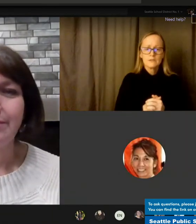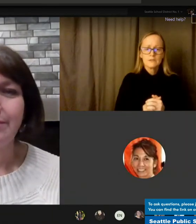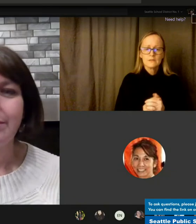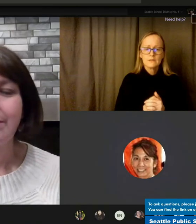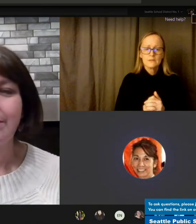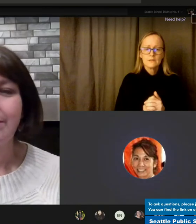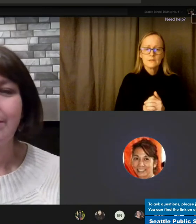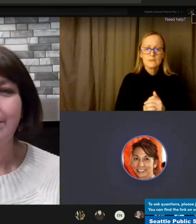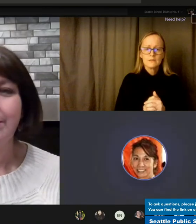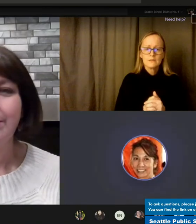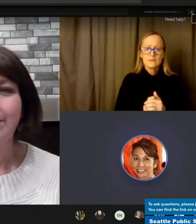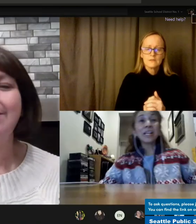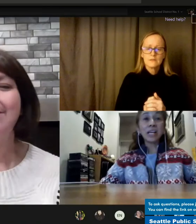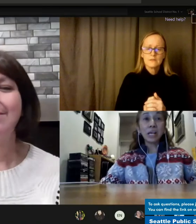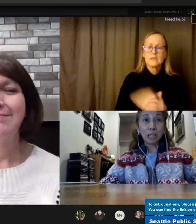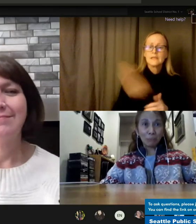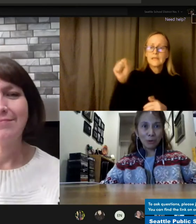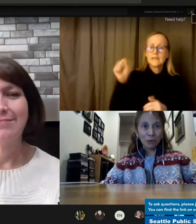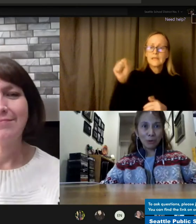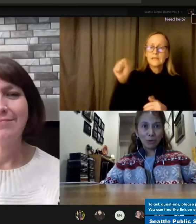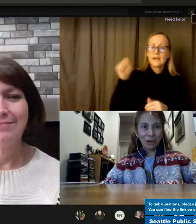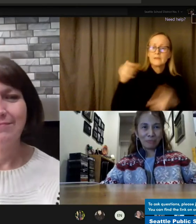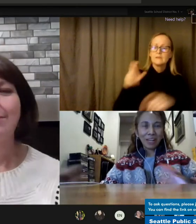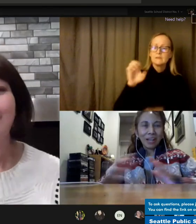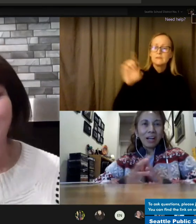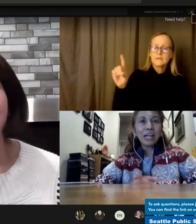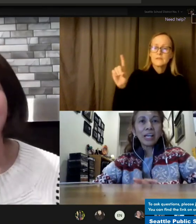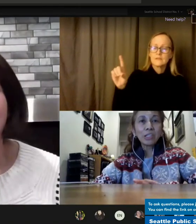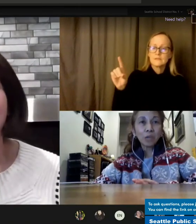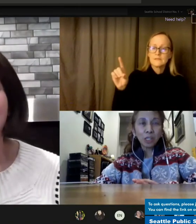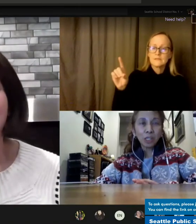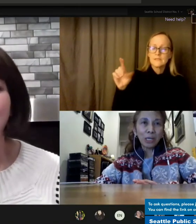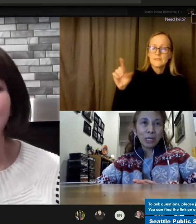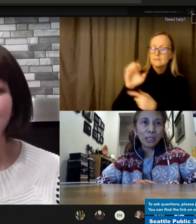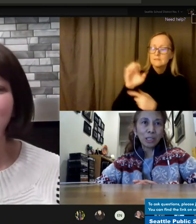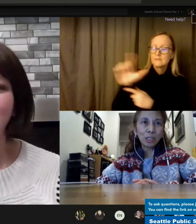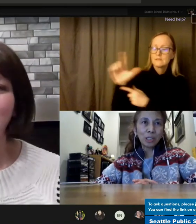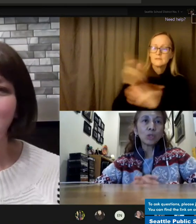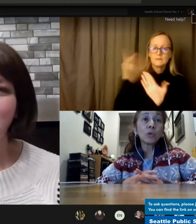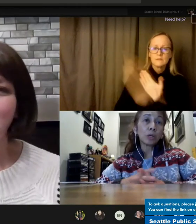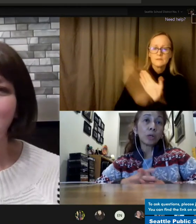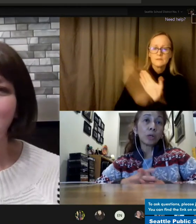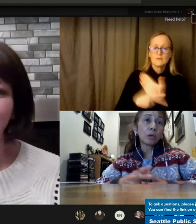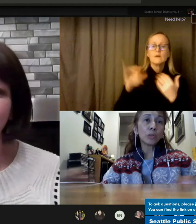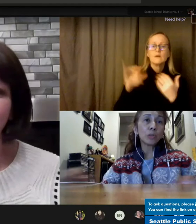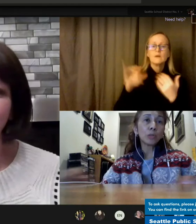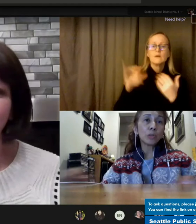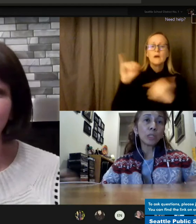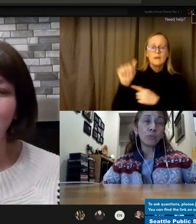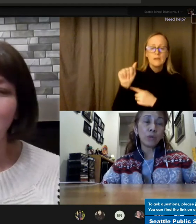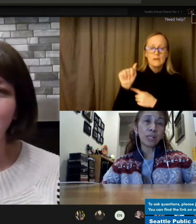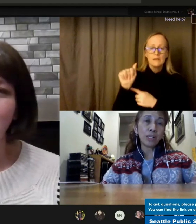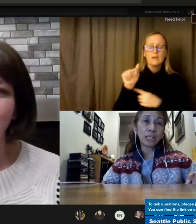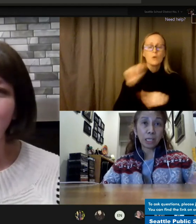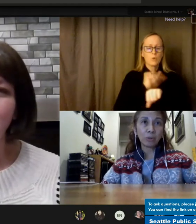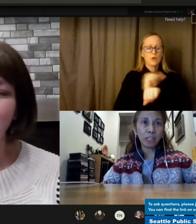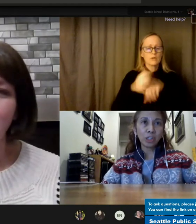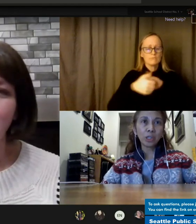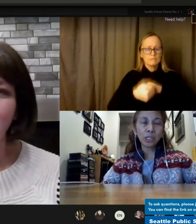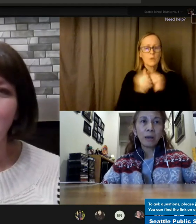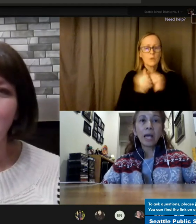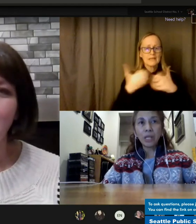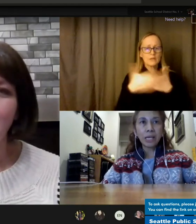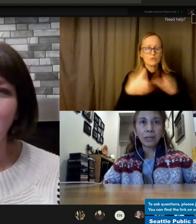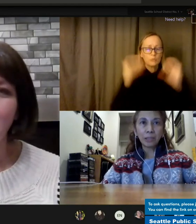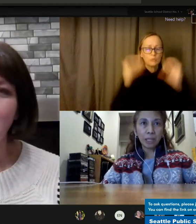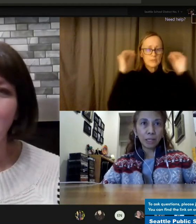Yes, so in the ELL program, our instructional assistants work closely with the classroom teachers and